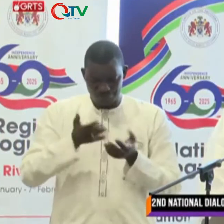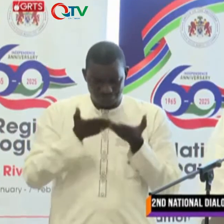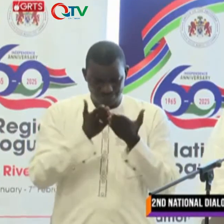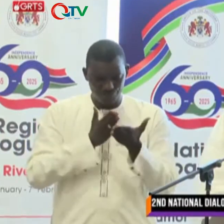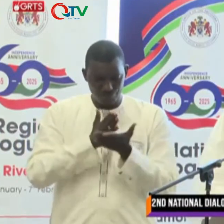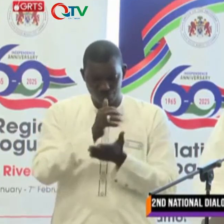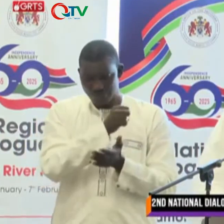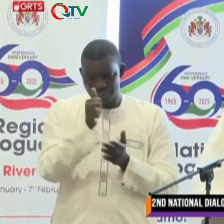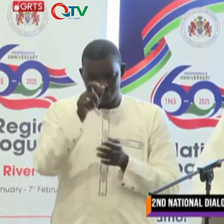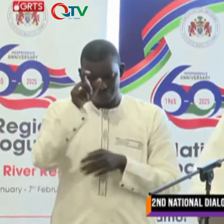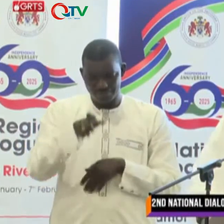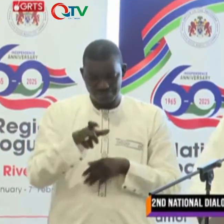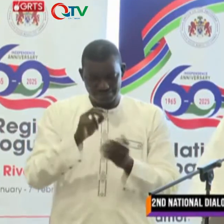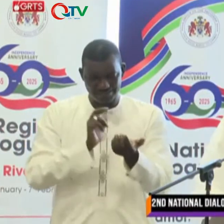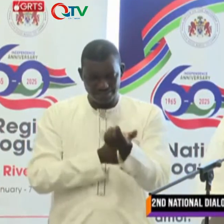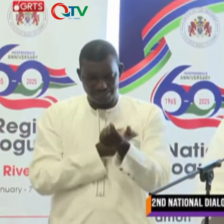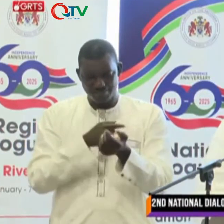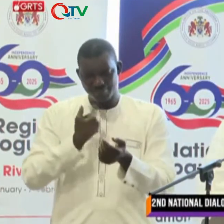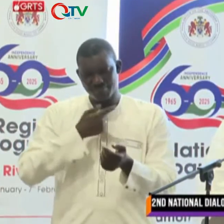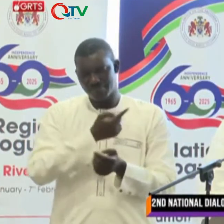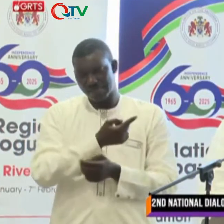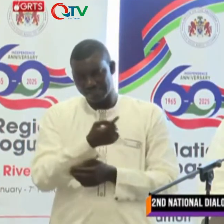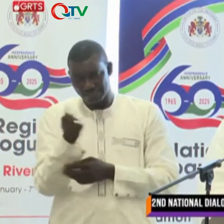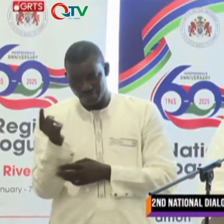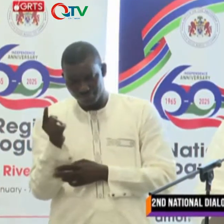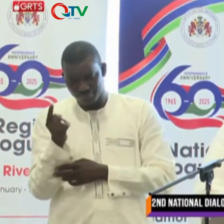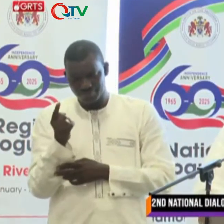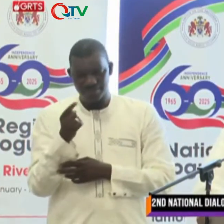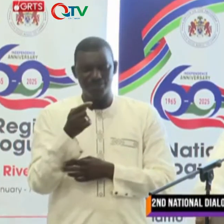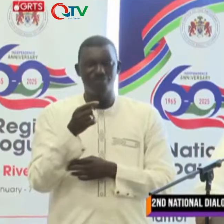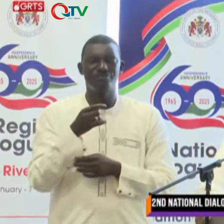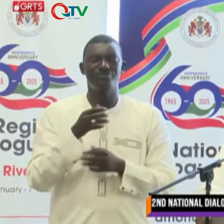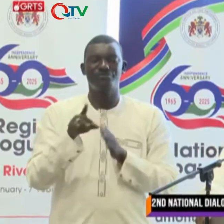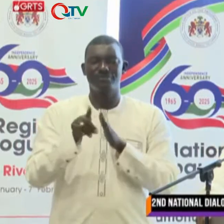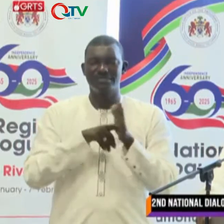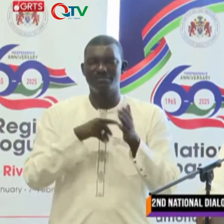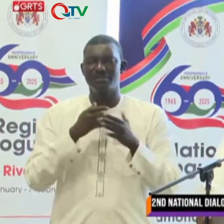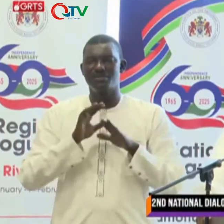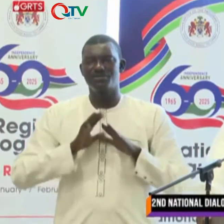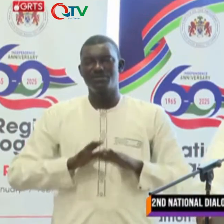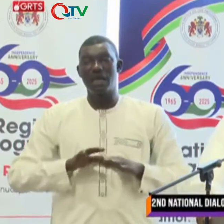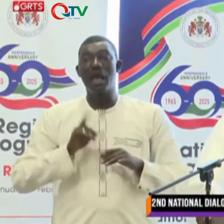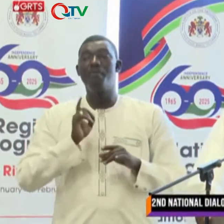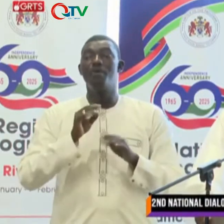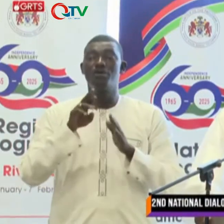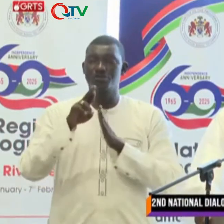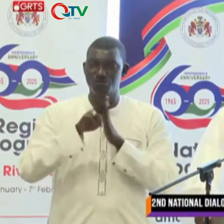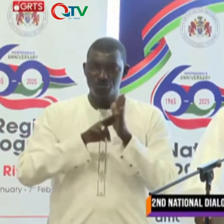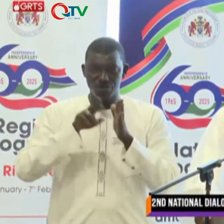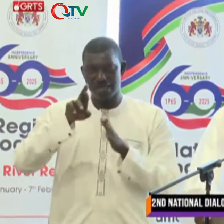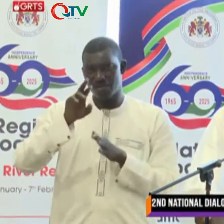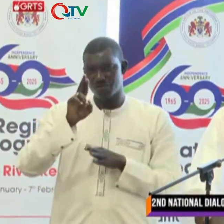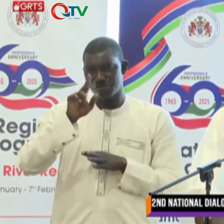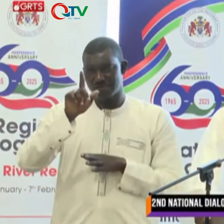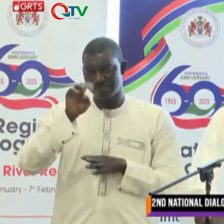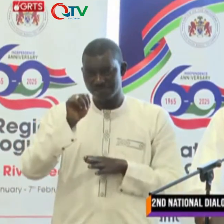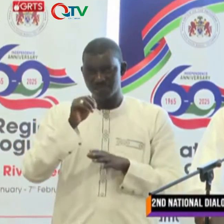person injured by them to demand relief. But the rule that you have to love your